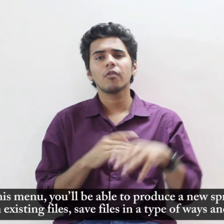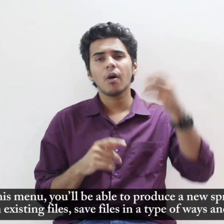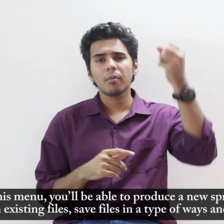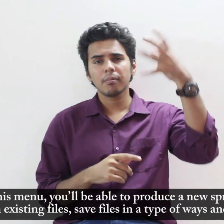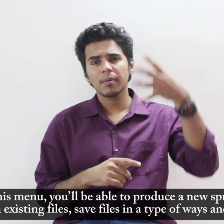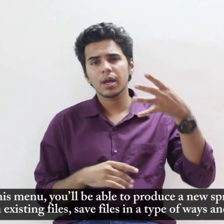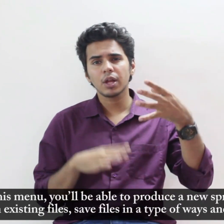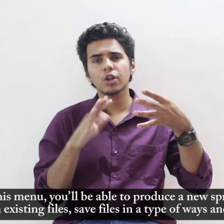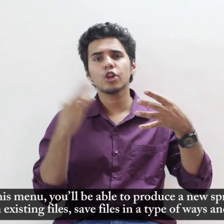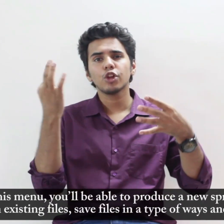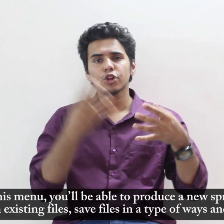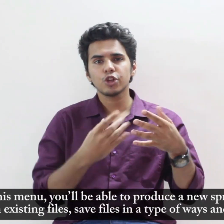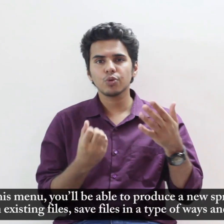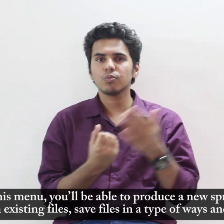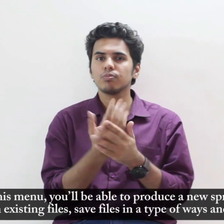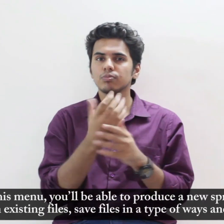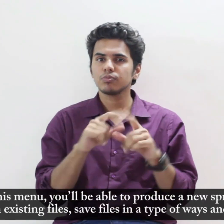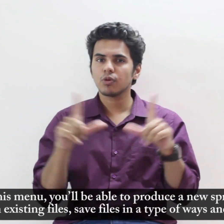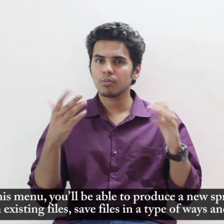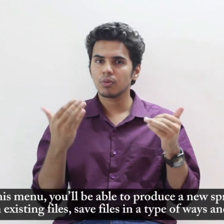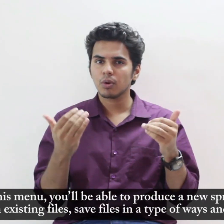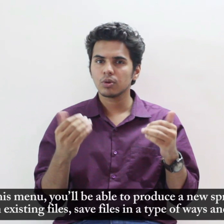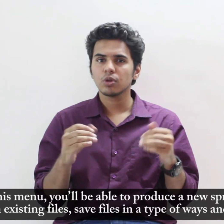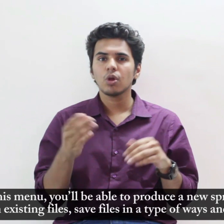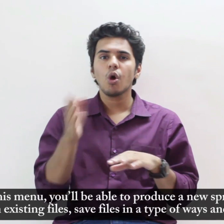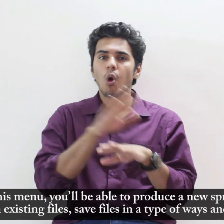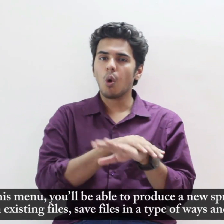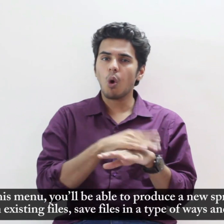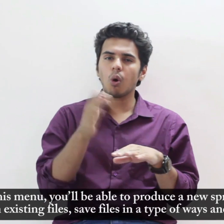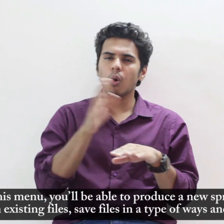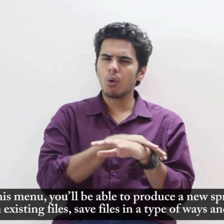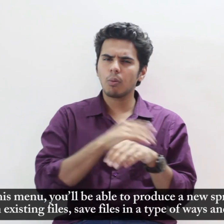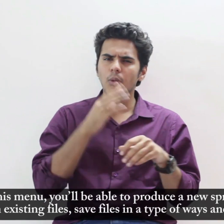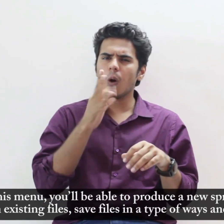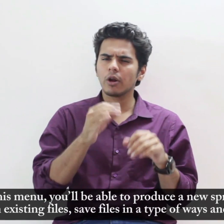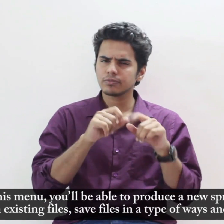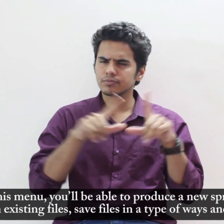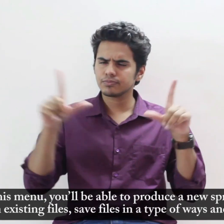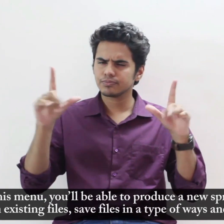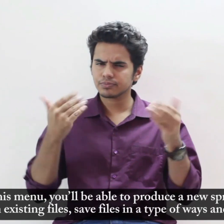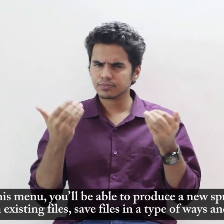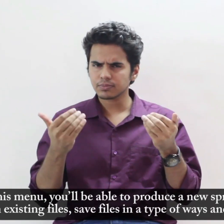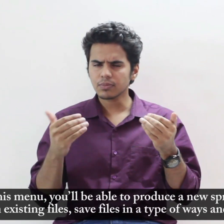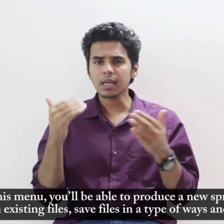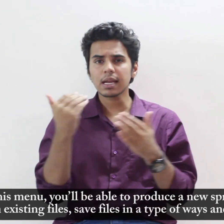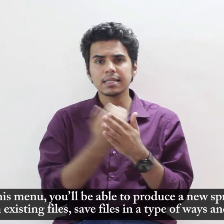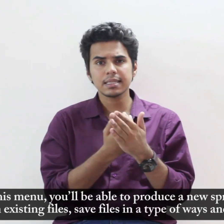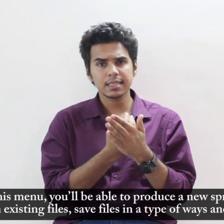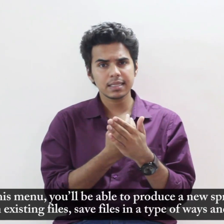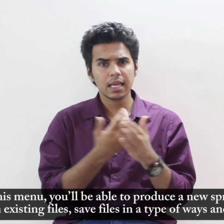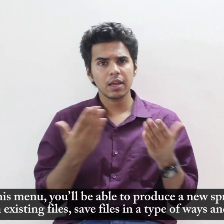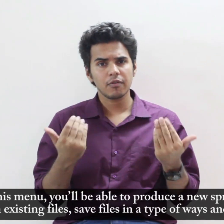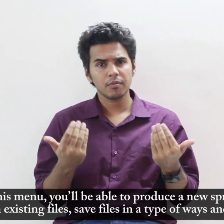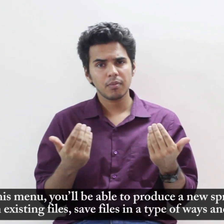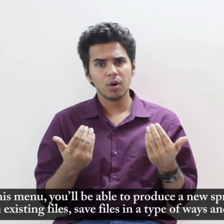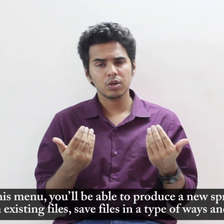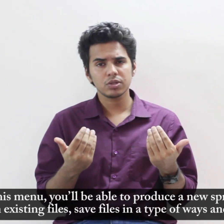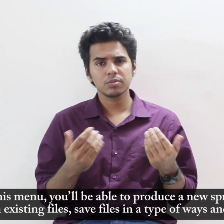From this menu, you will be able to produce a new spreadsheet, open existing files, save files in a type of ways, and